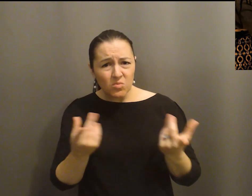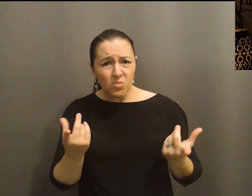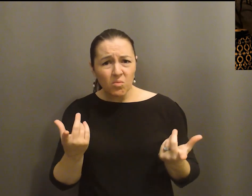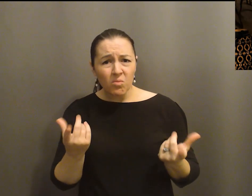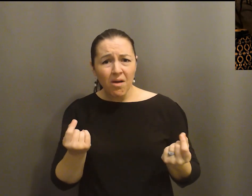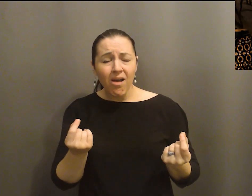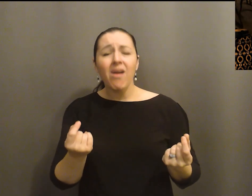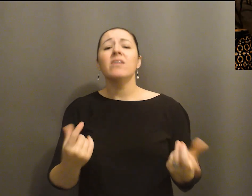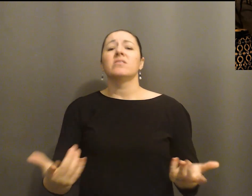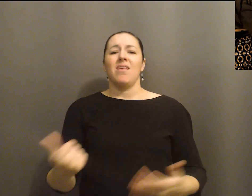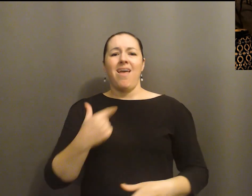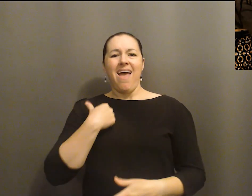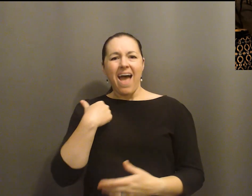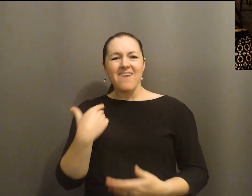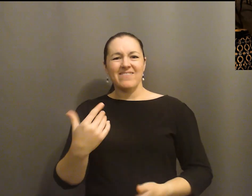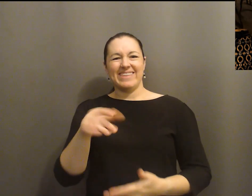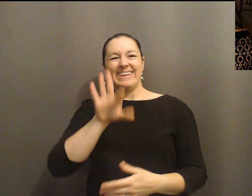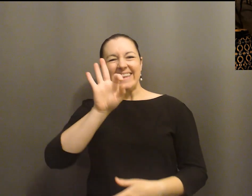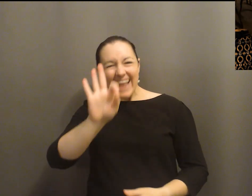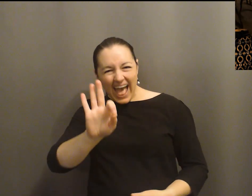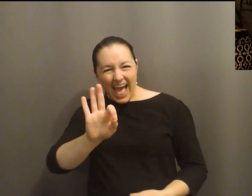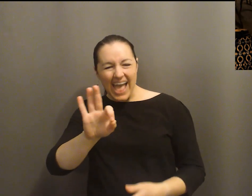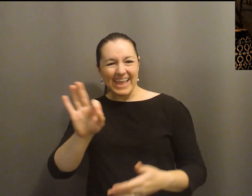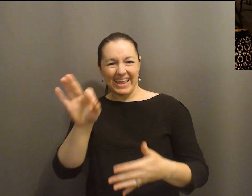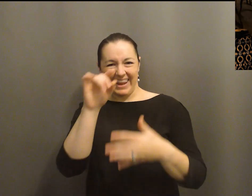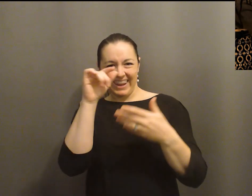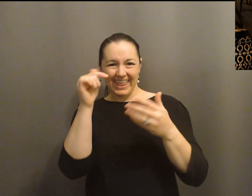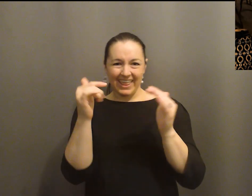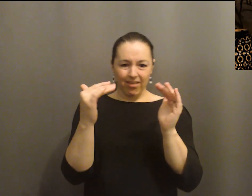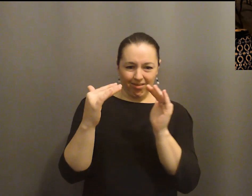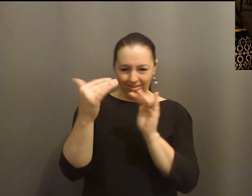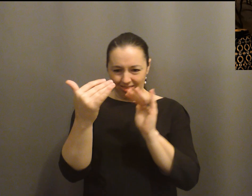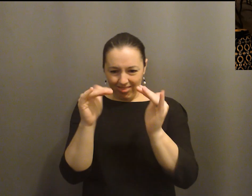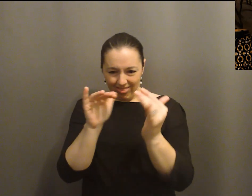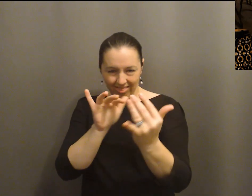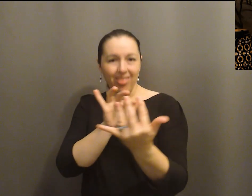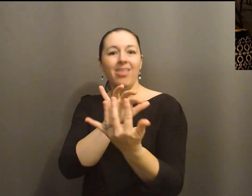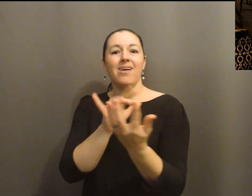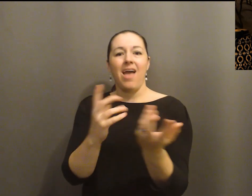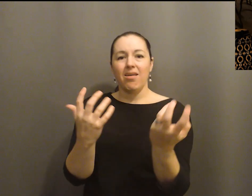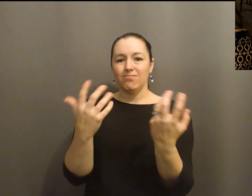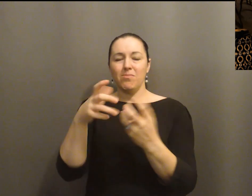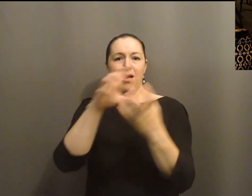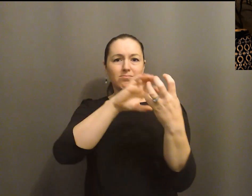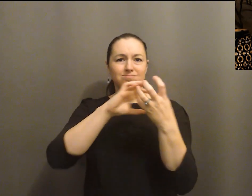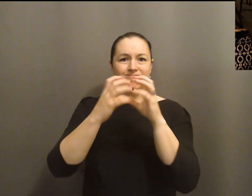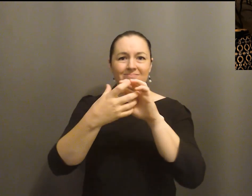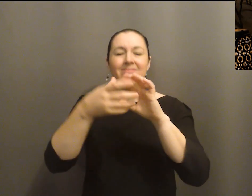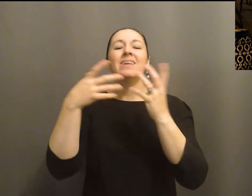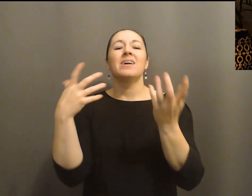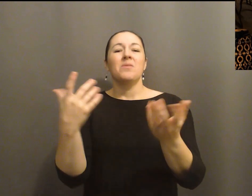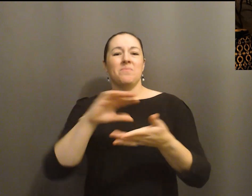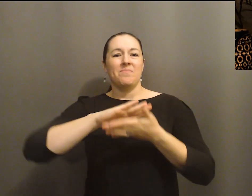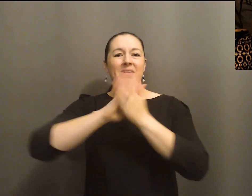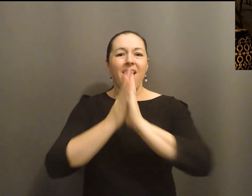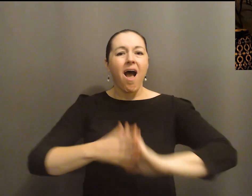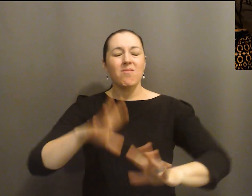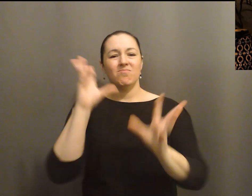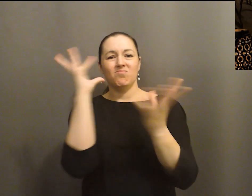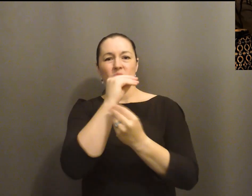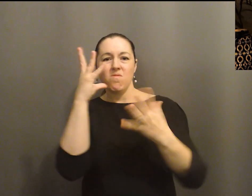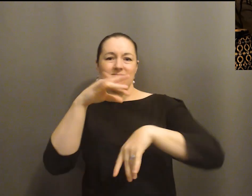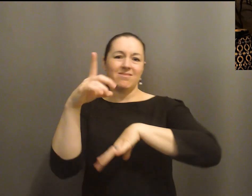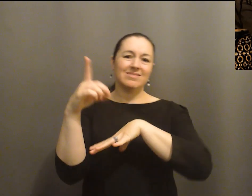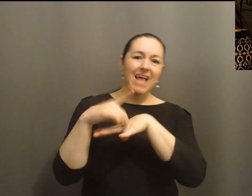Has these nine facets But they supernaturally Come together To make a brilliant diamond Reflecting the